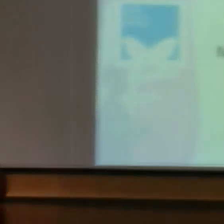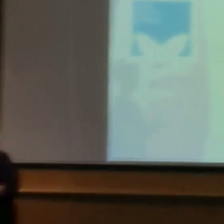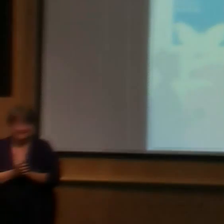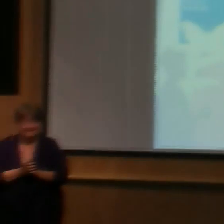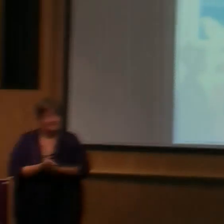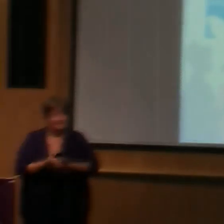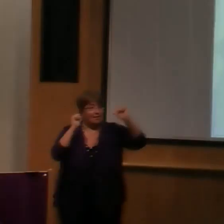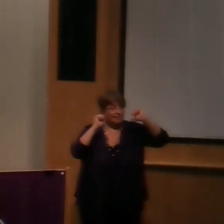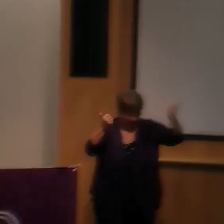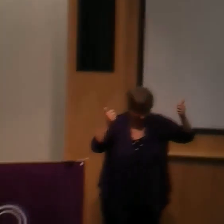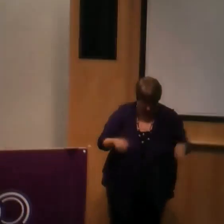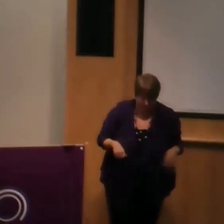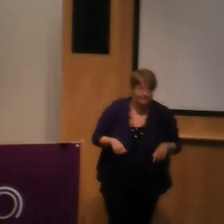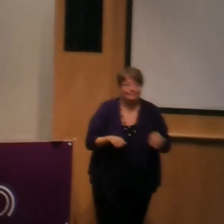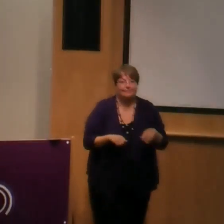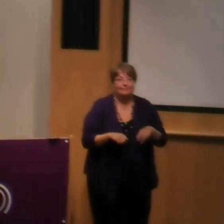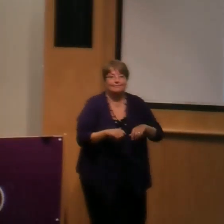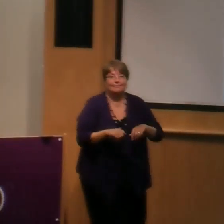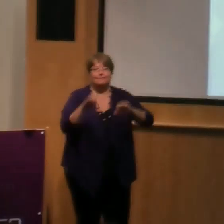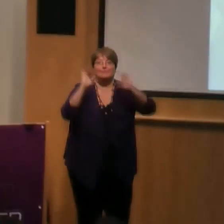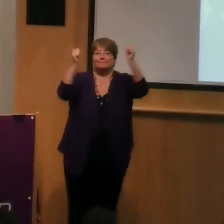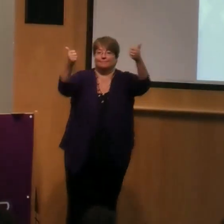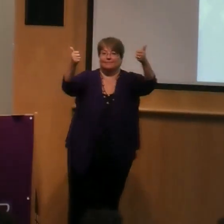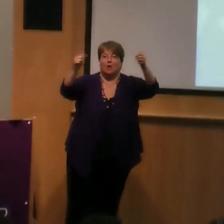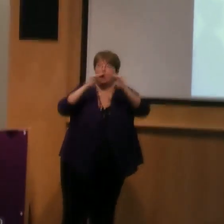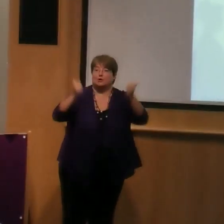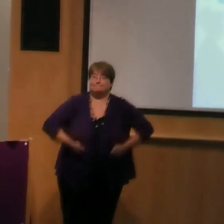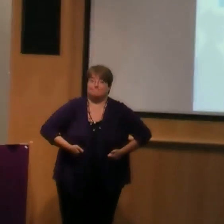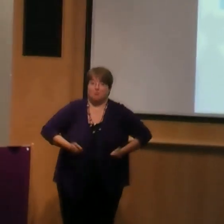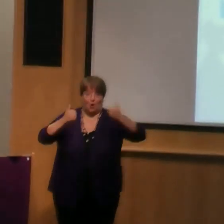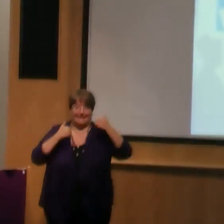She's okay. So lovely. Good morning.